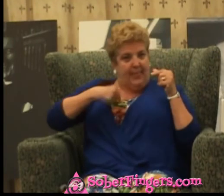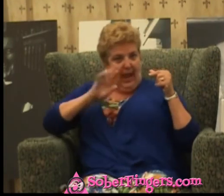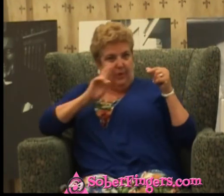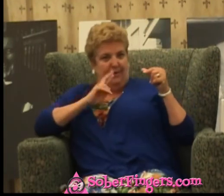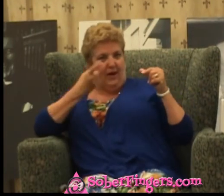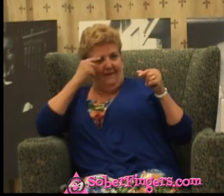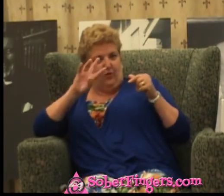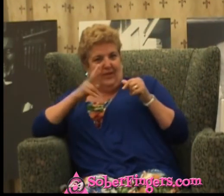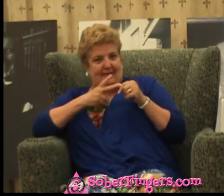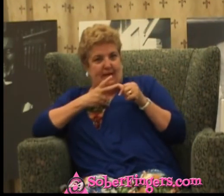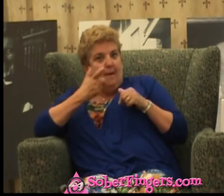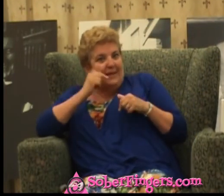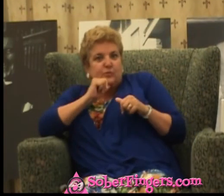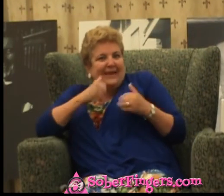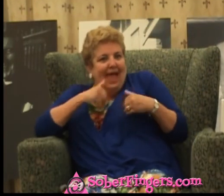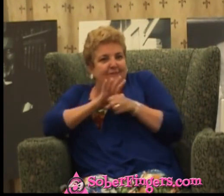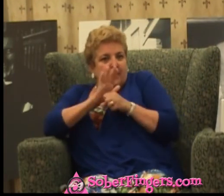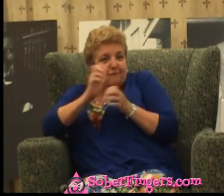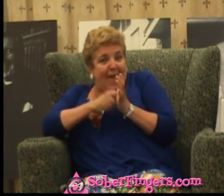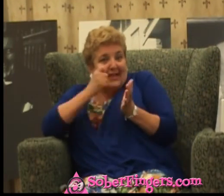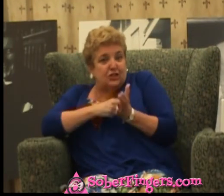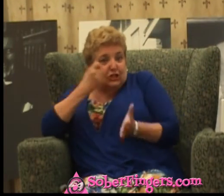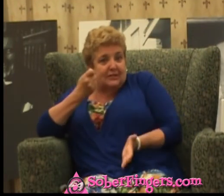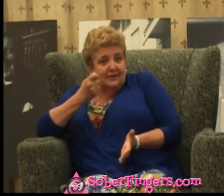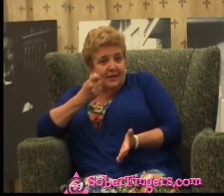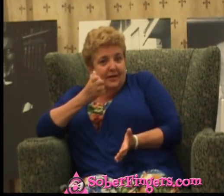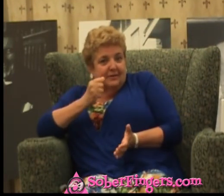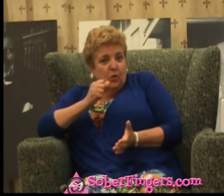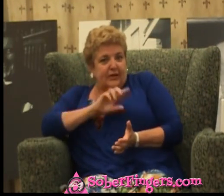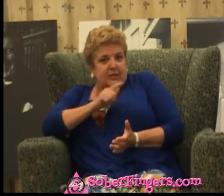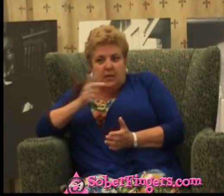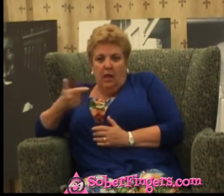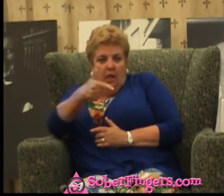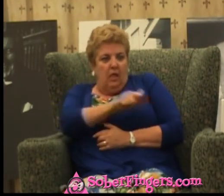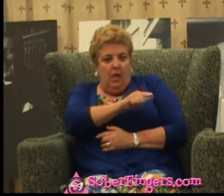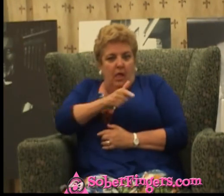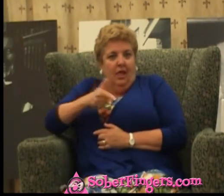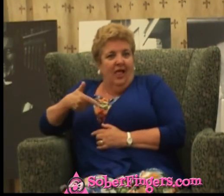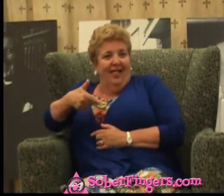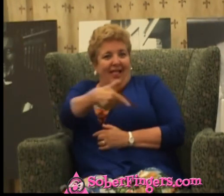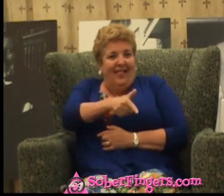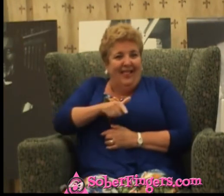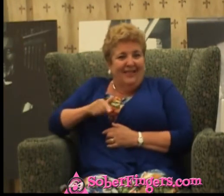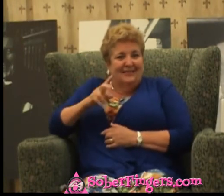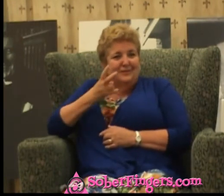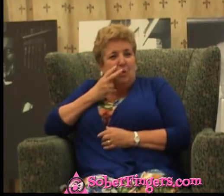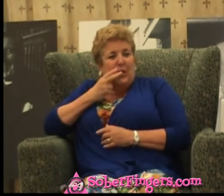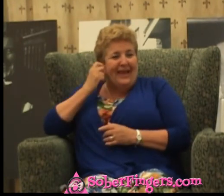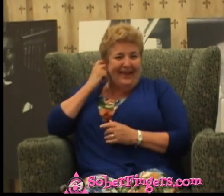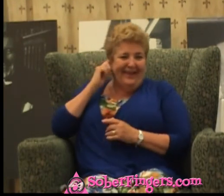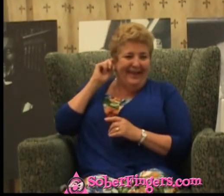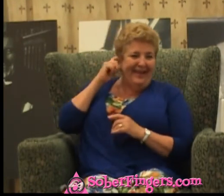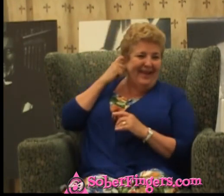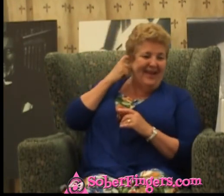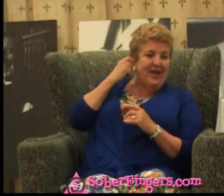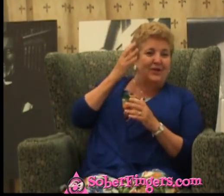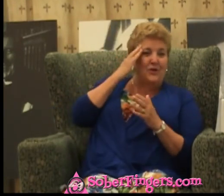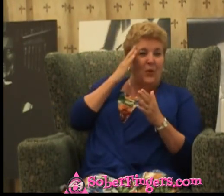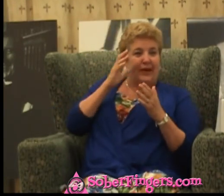out of matches. And then I could light his cigarette off of mine, knowing that when he finished,